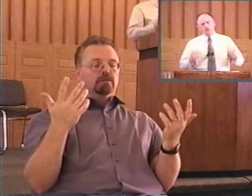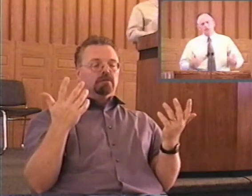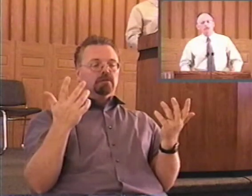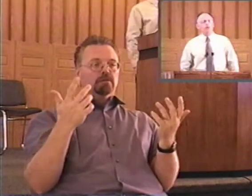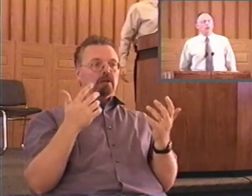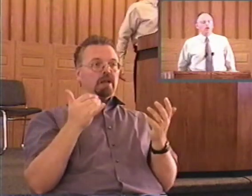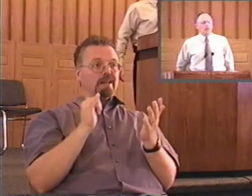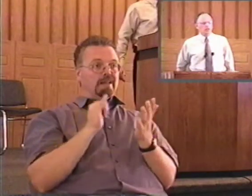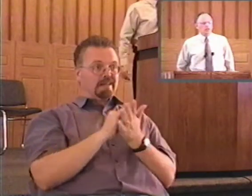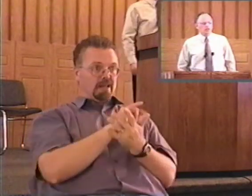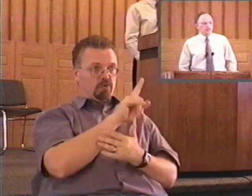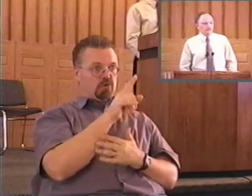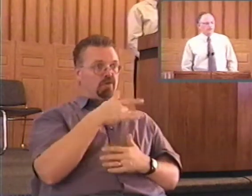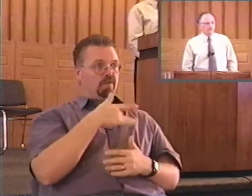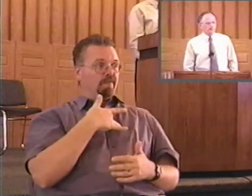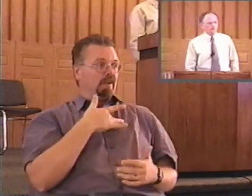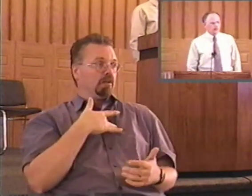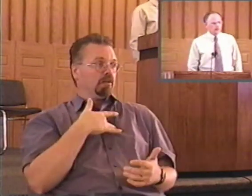Is that what you think about God?